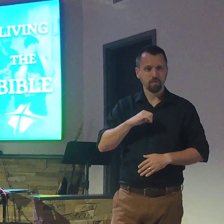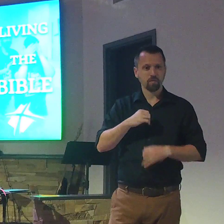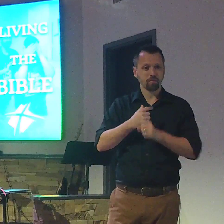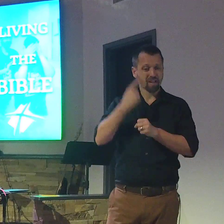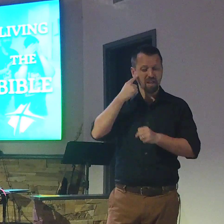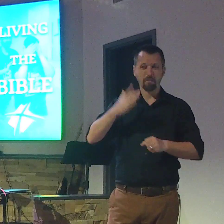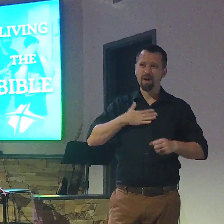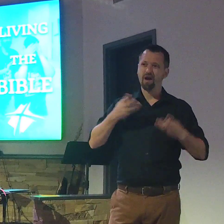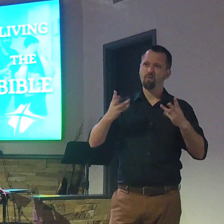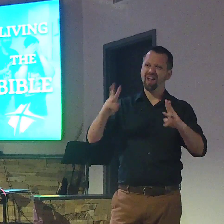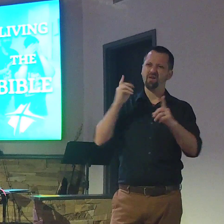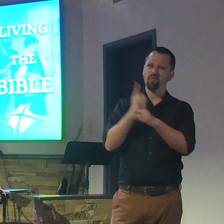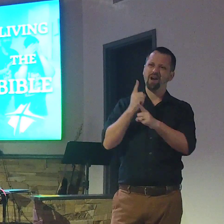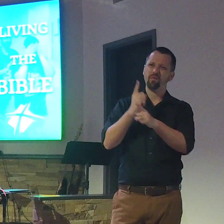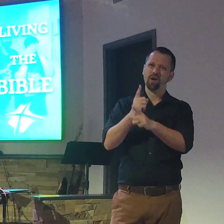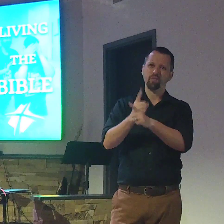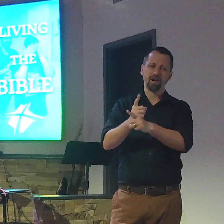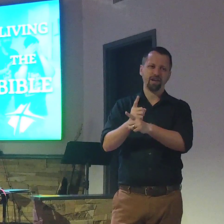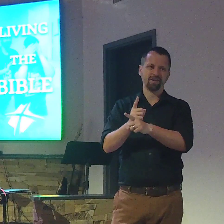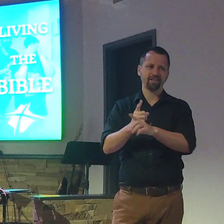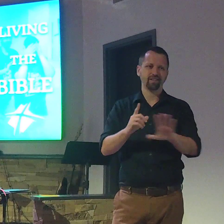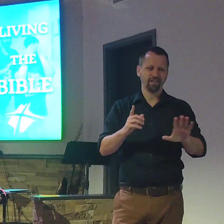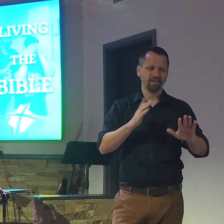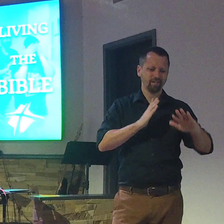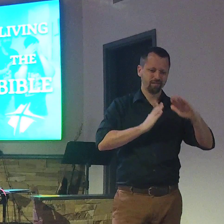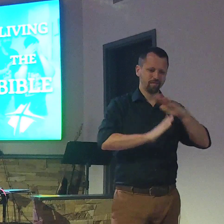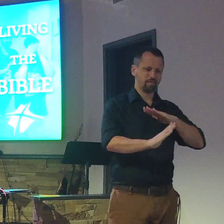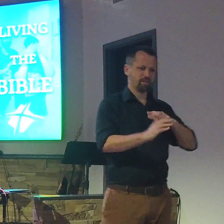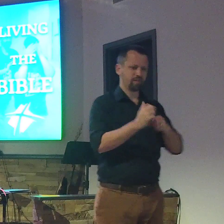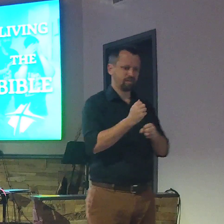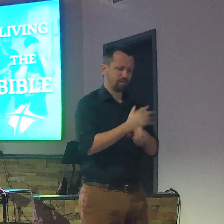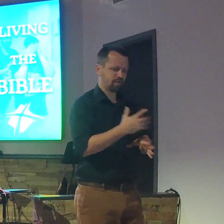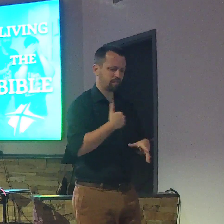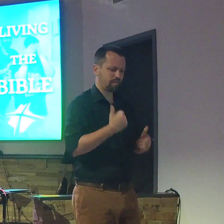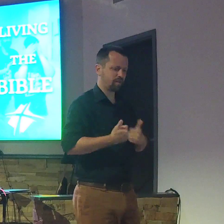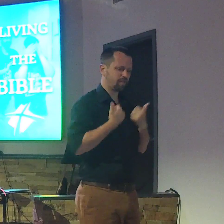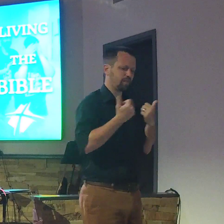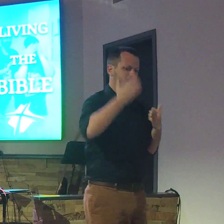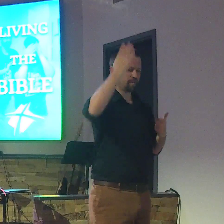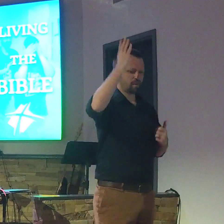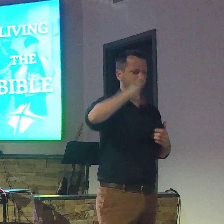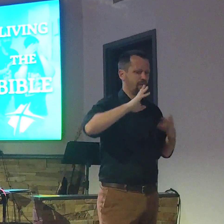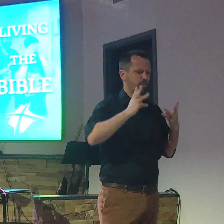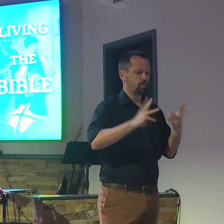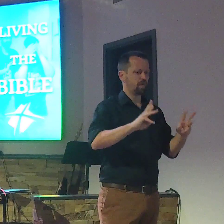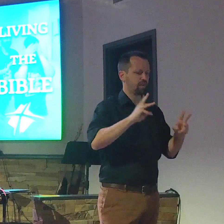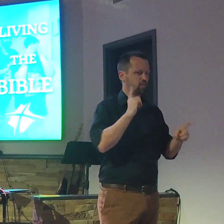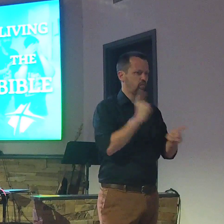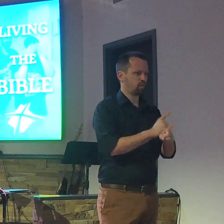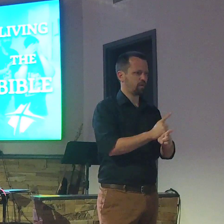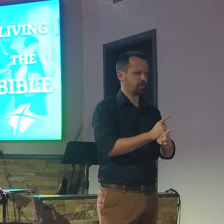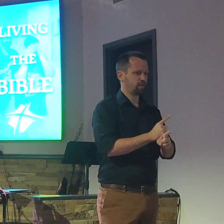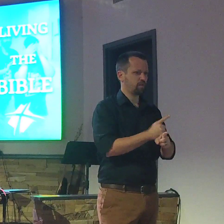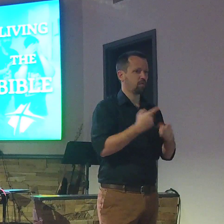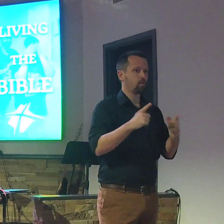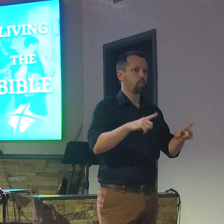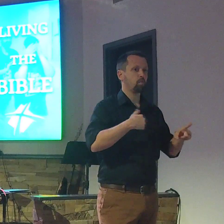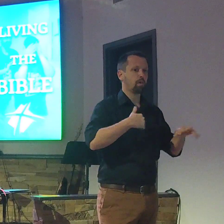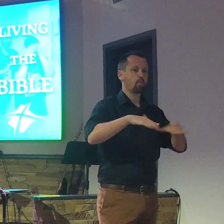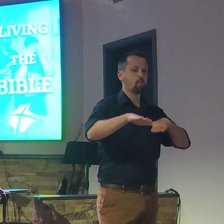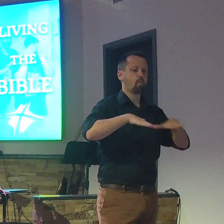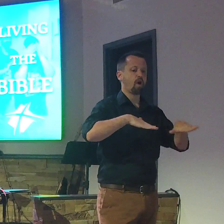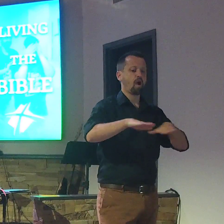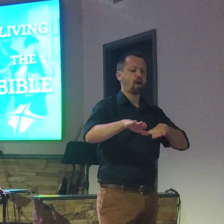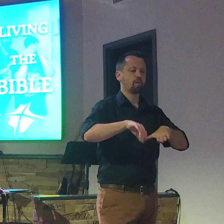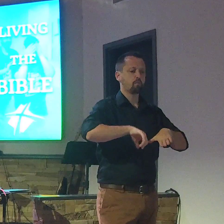But humility will cause me to live as if God's ways are right. When I walk in pride, I